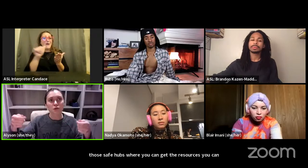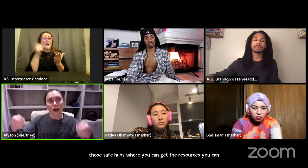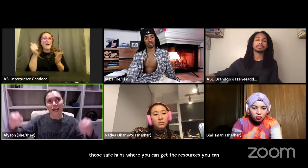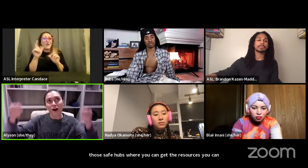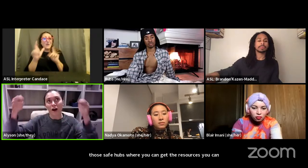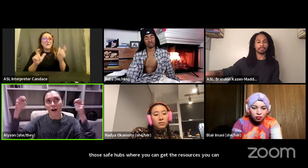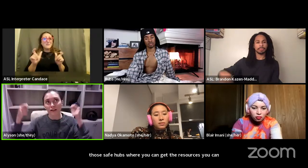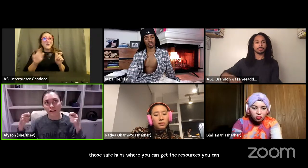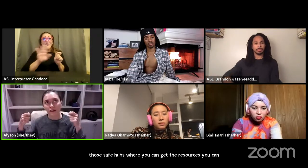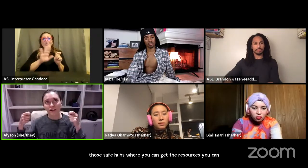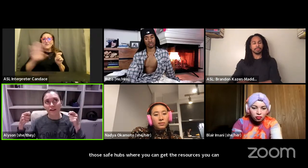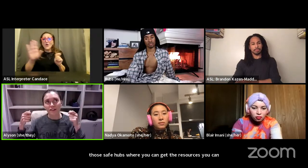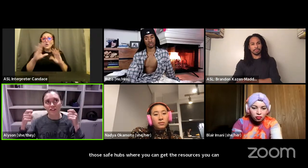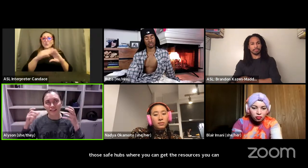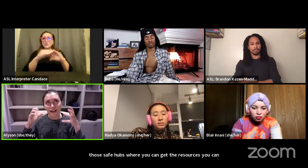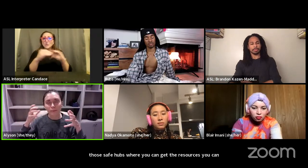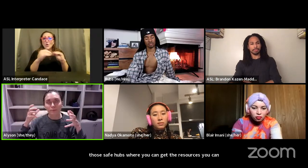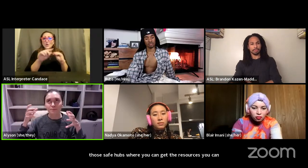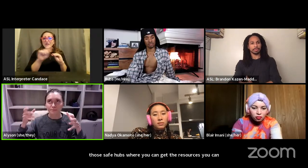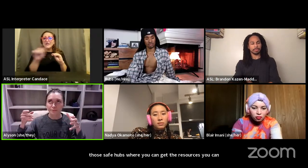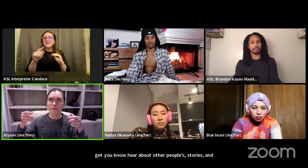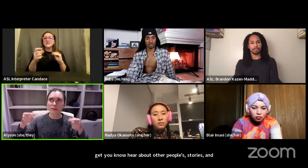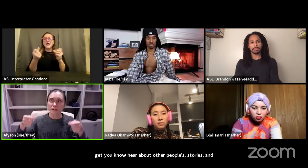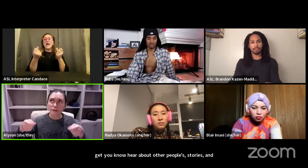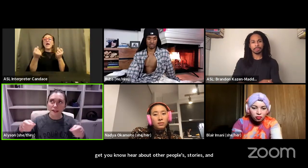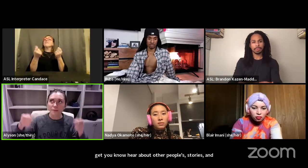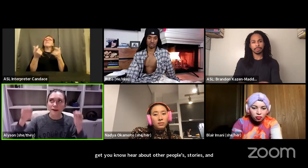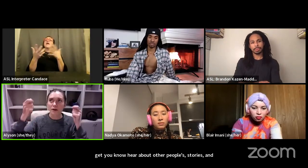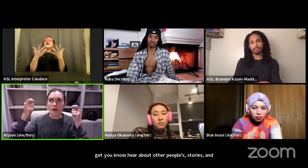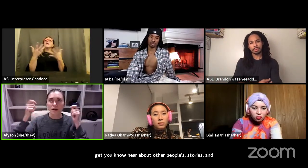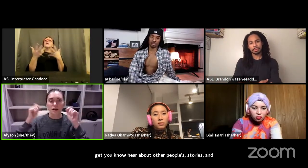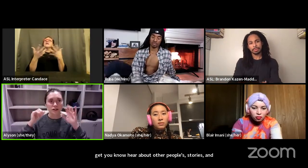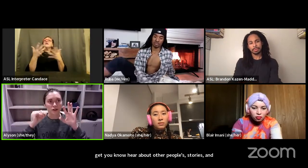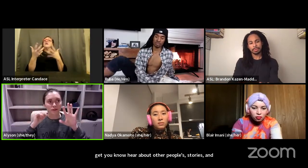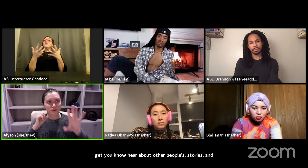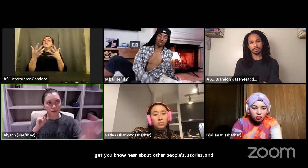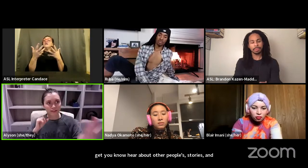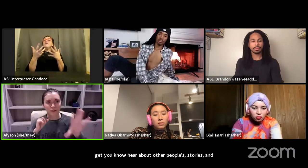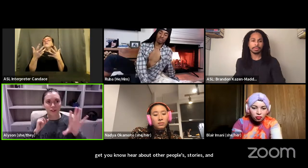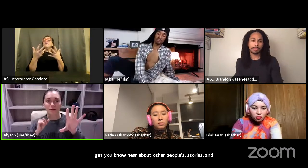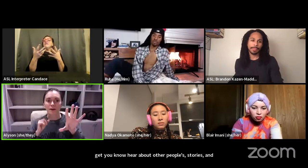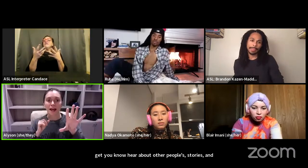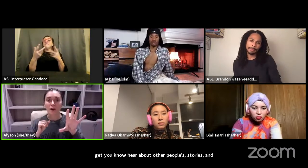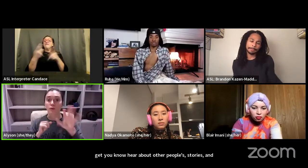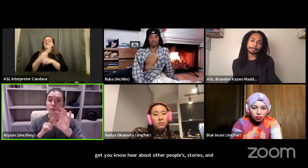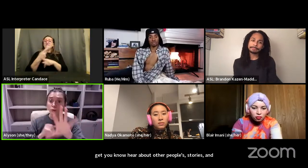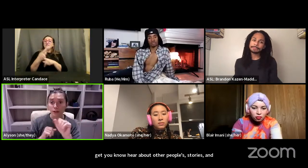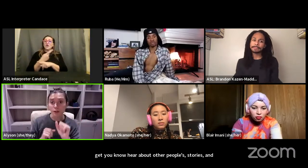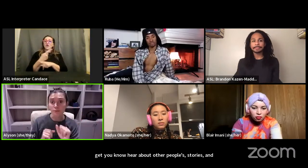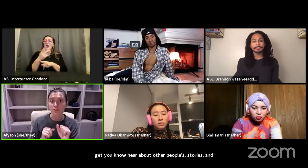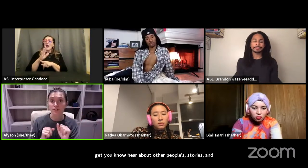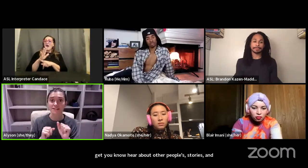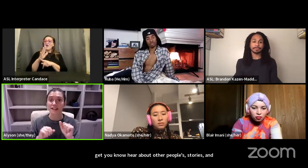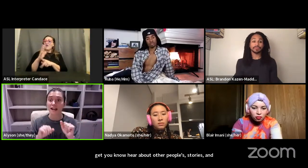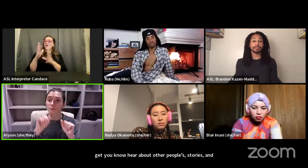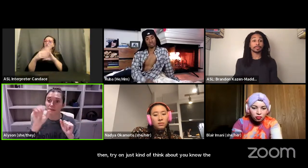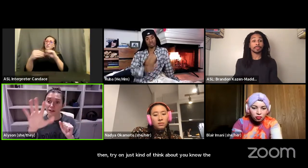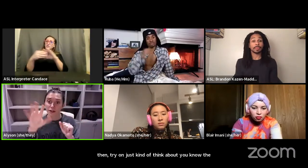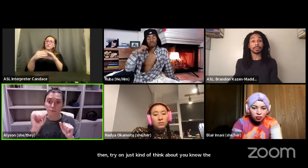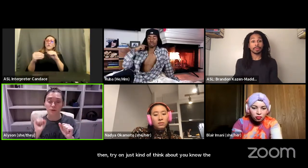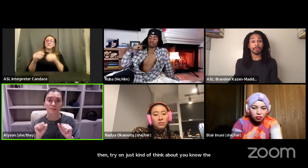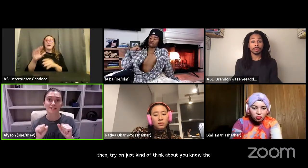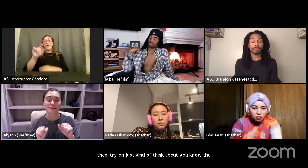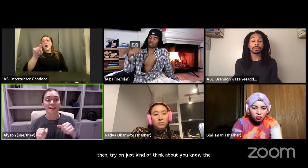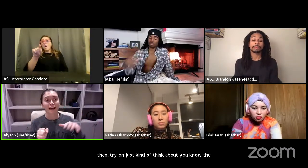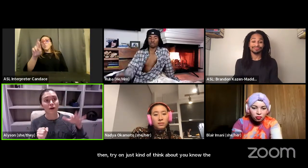and then try on, just kind of think about, you know, the stories you hear about how Ruba approaches it, how